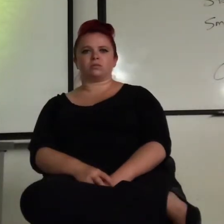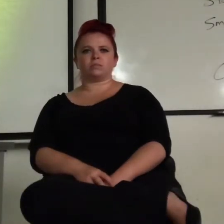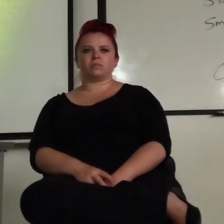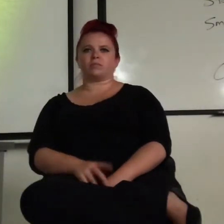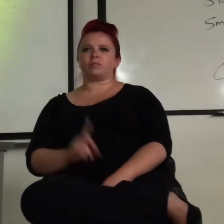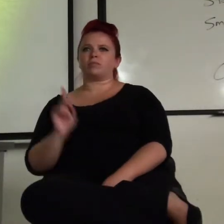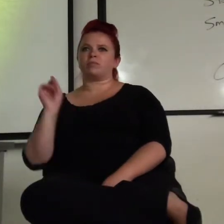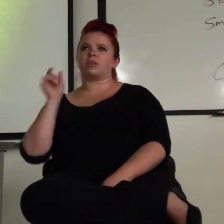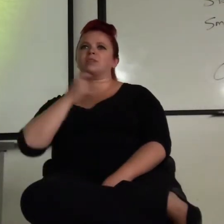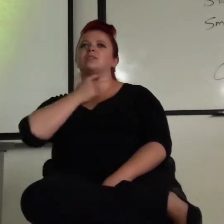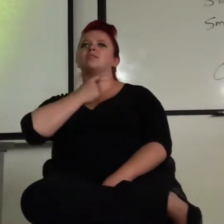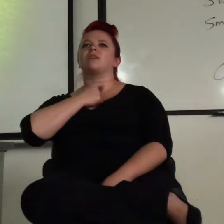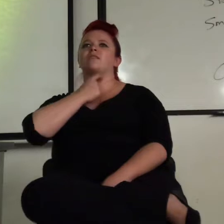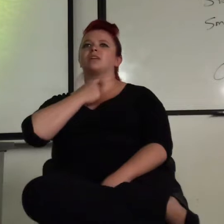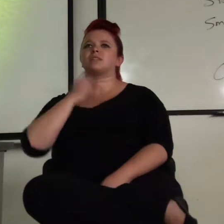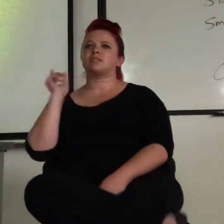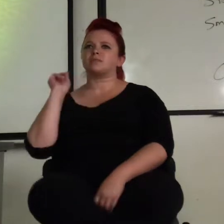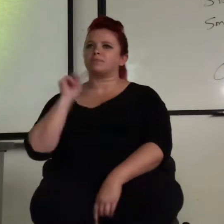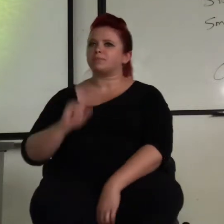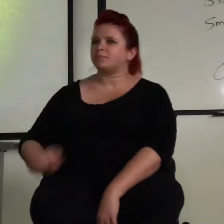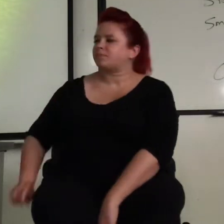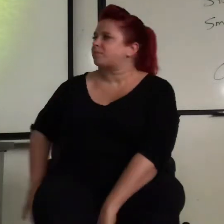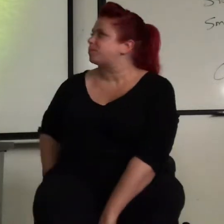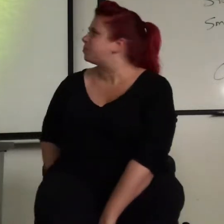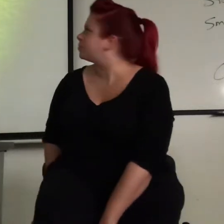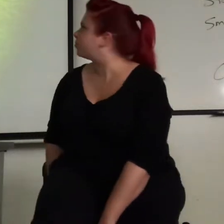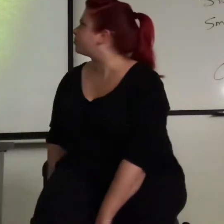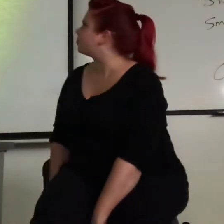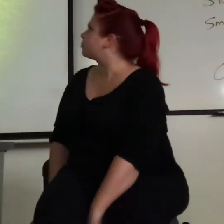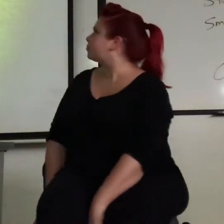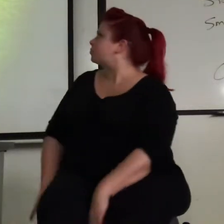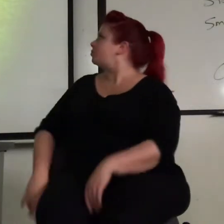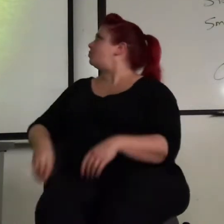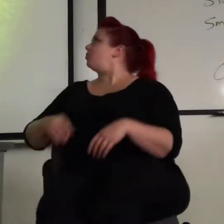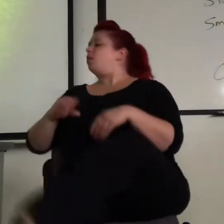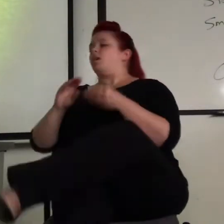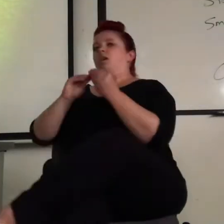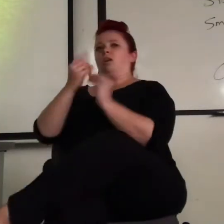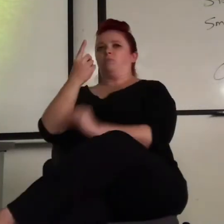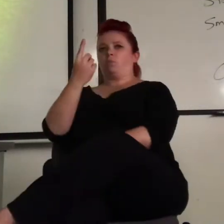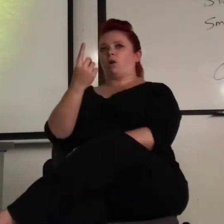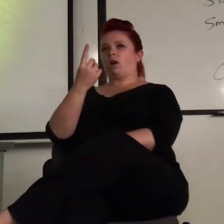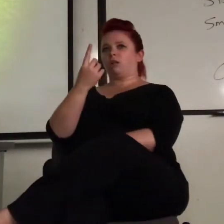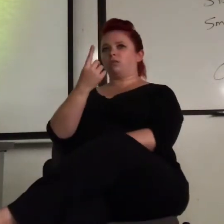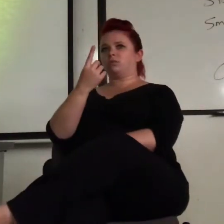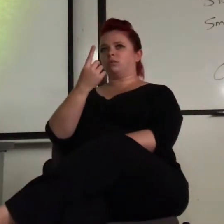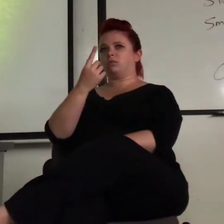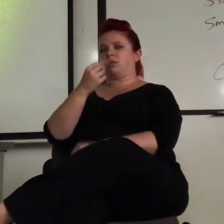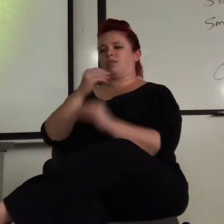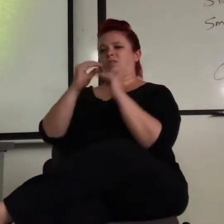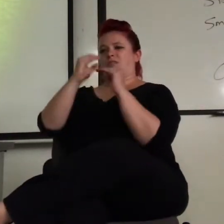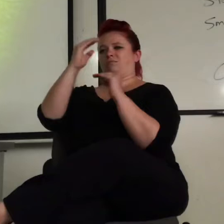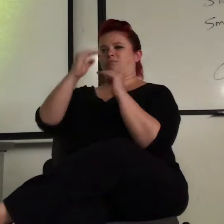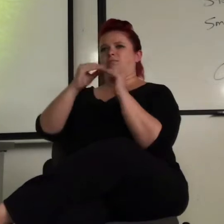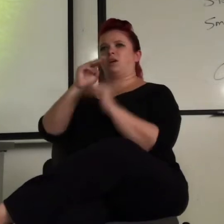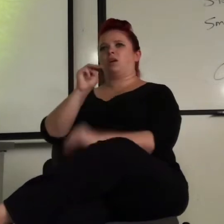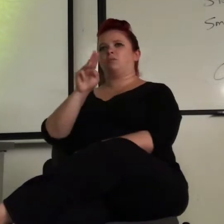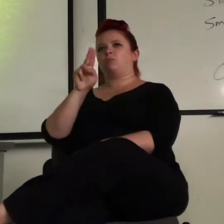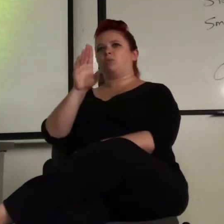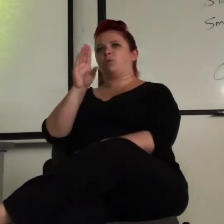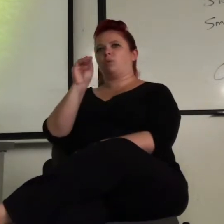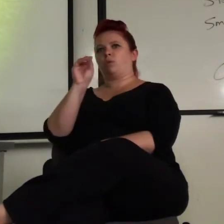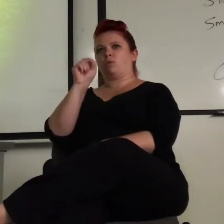This is the esophagus. The esophagus is arranged into, number 1, all of that is mucosa, making